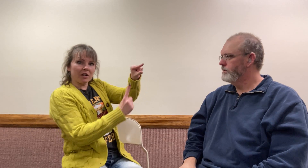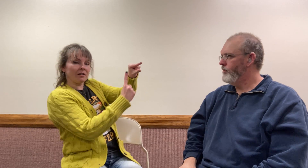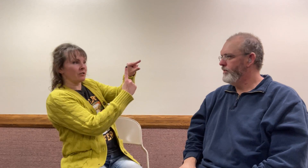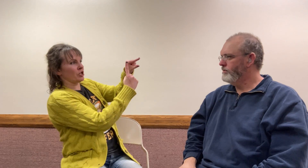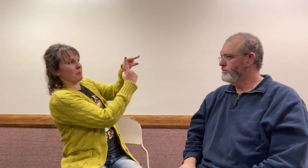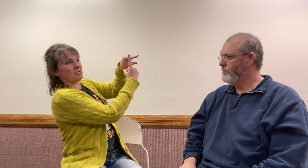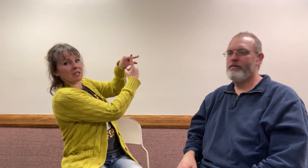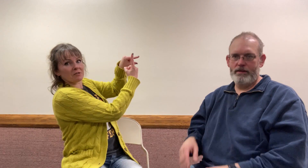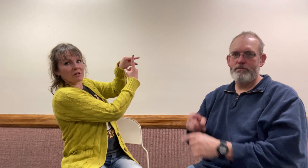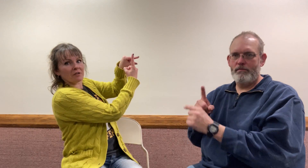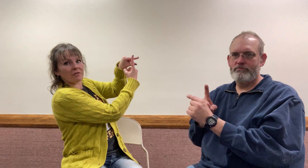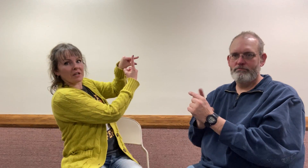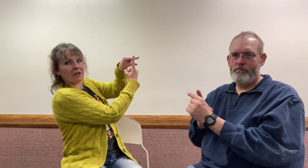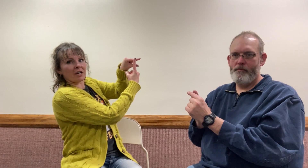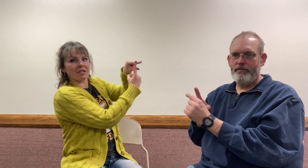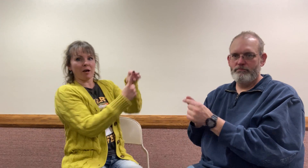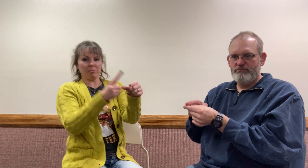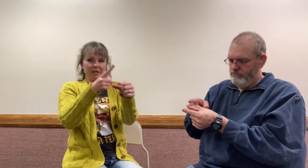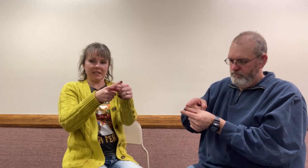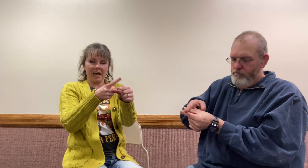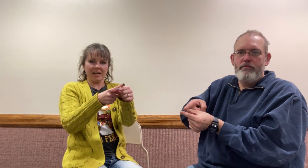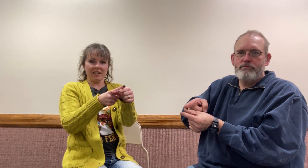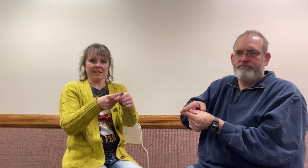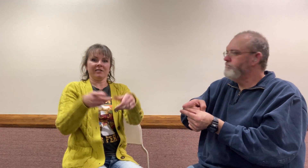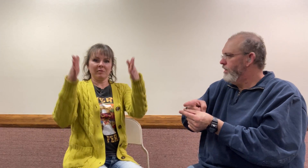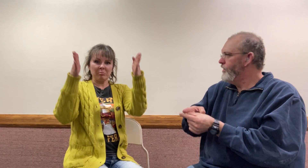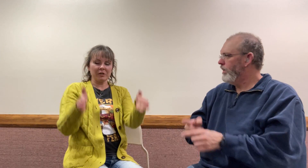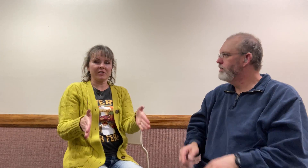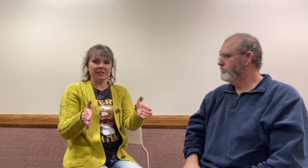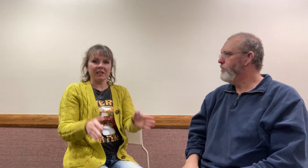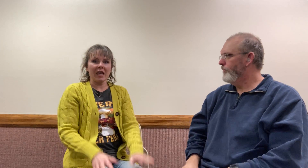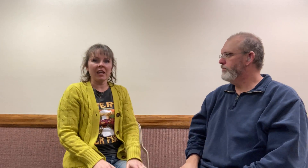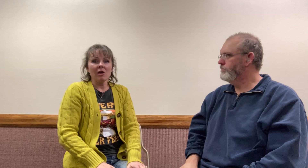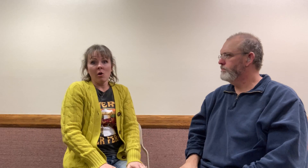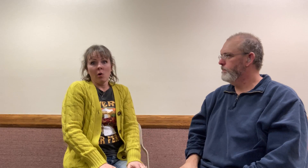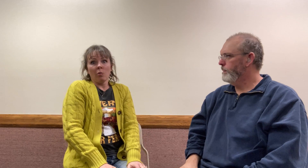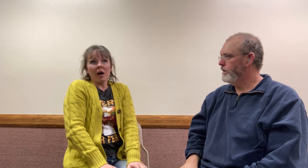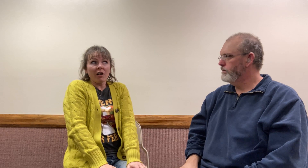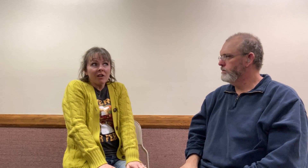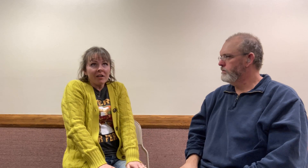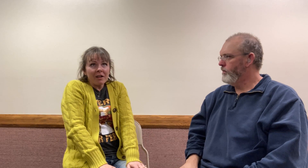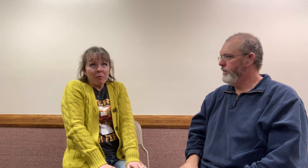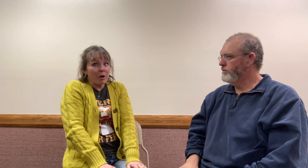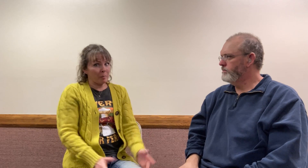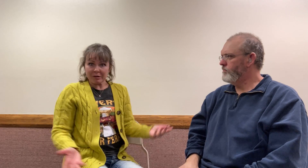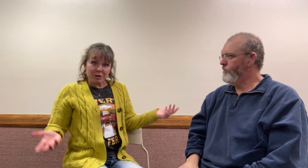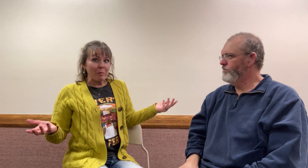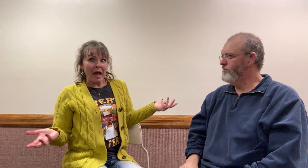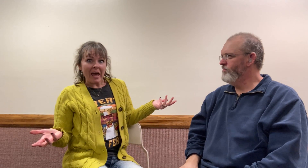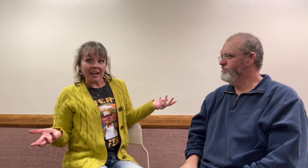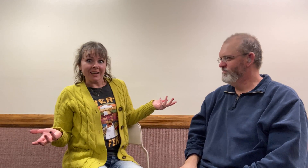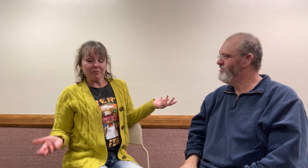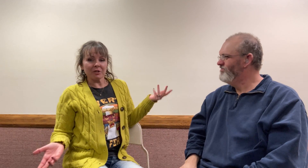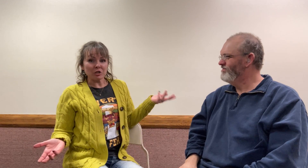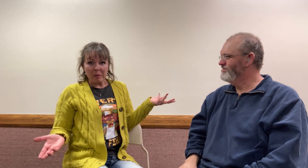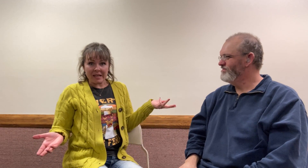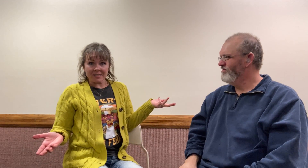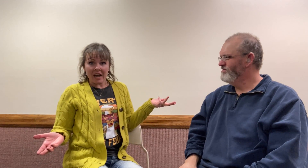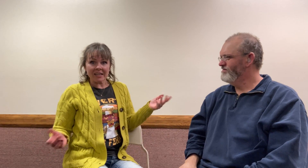little chopsticks with our finger on top, like that. Person, okay? Well, what about Japan? Well, Japan's an